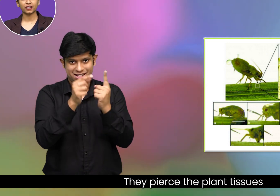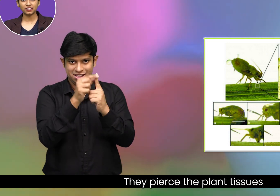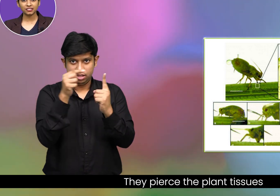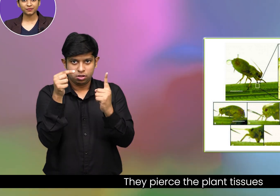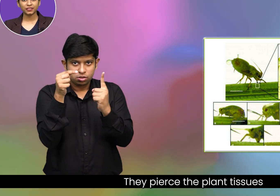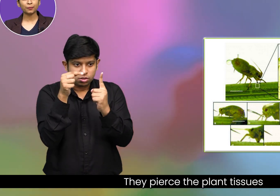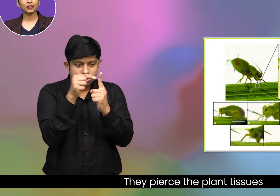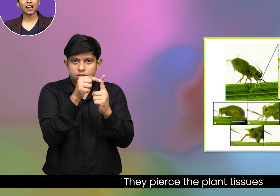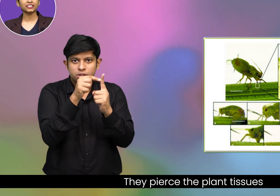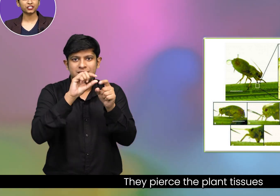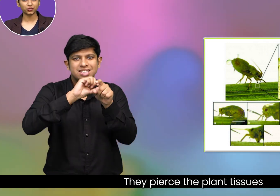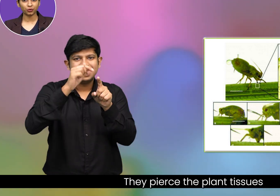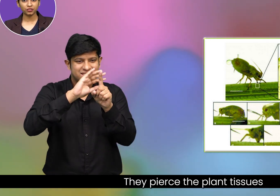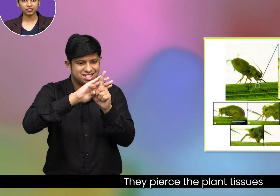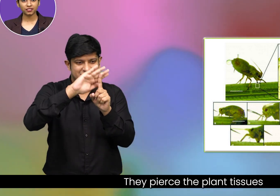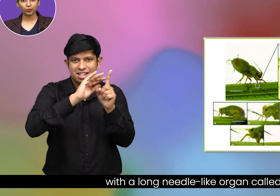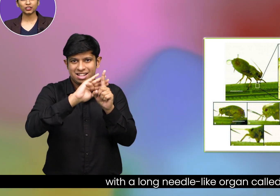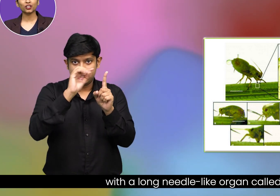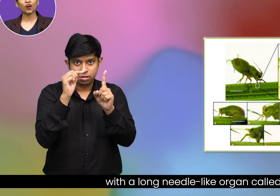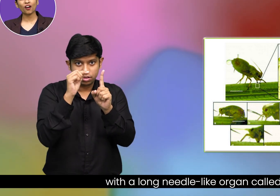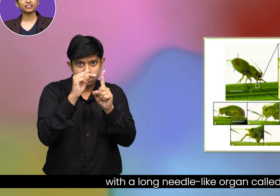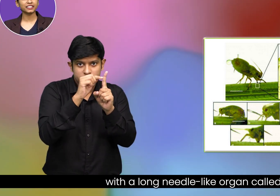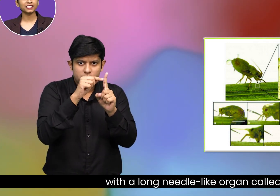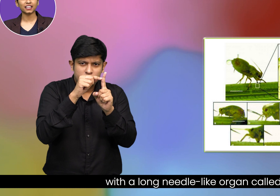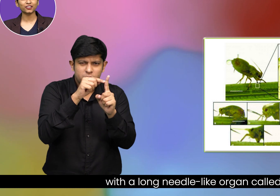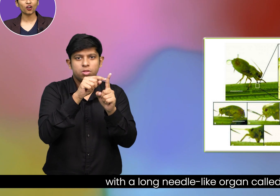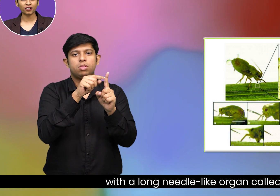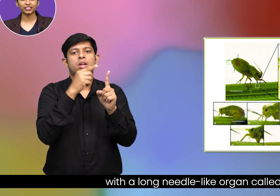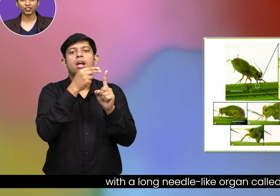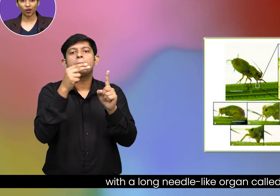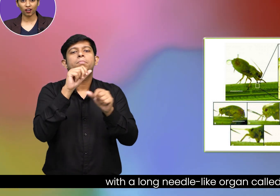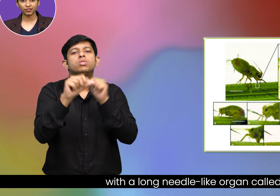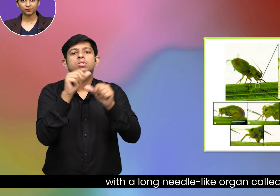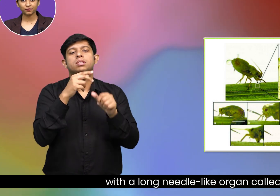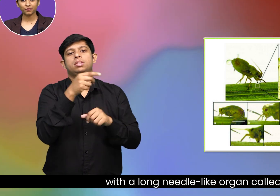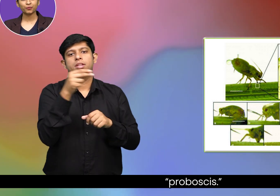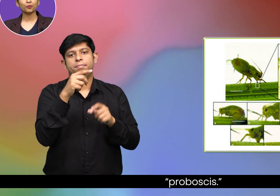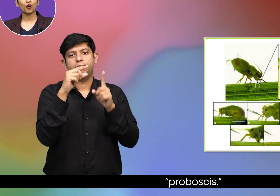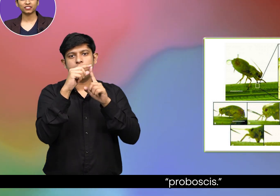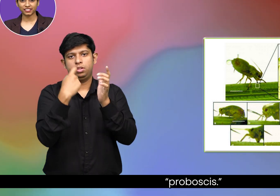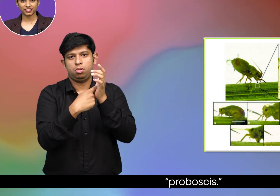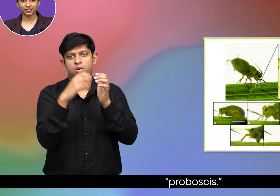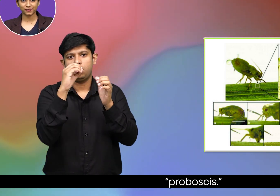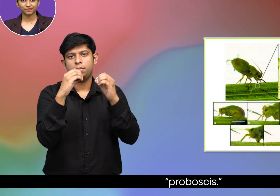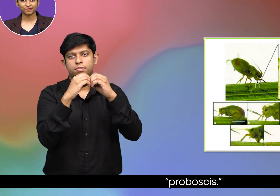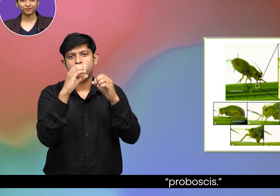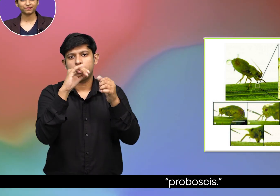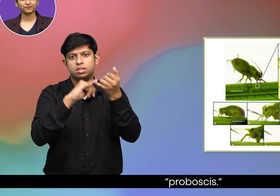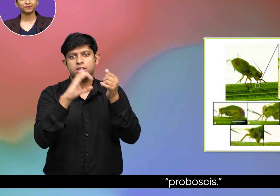They pierce the plant tissues with a long needle-like organ called